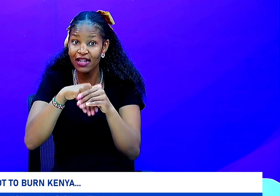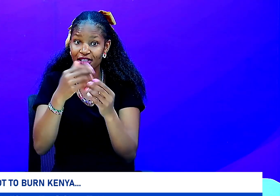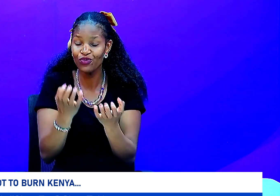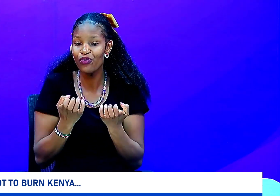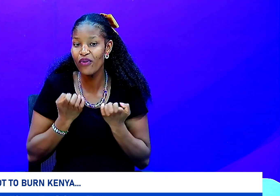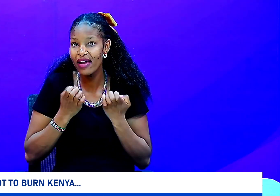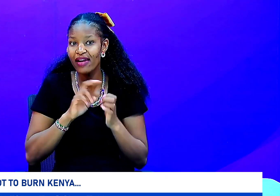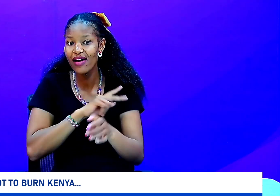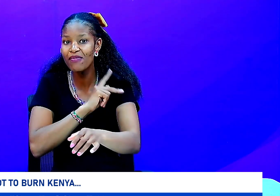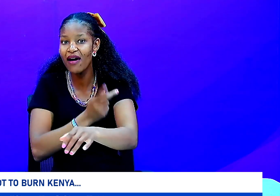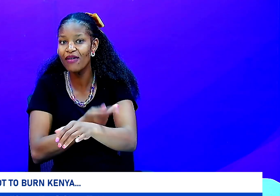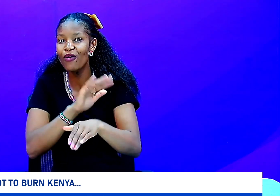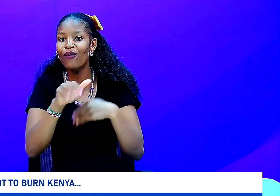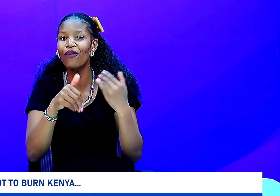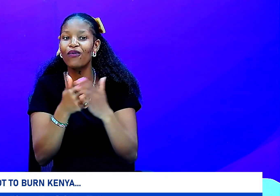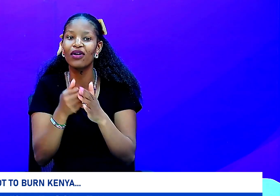The head of state